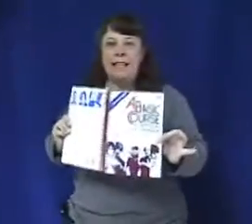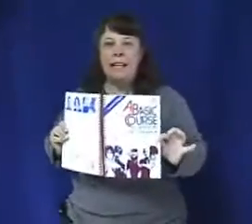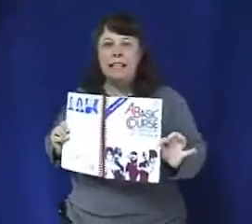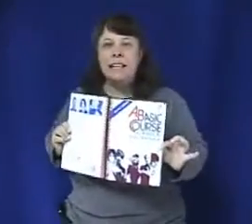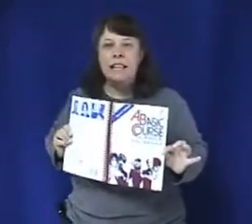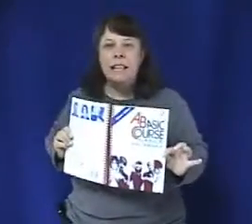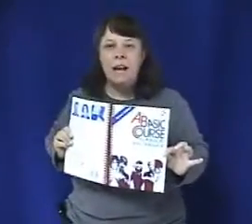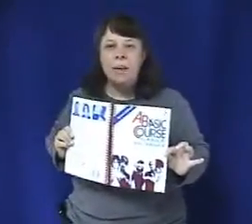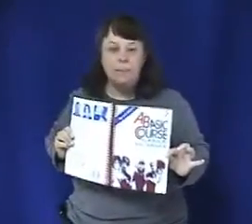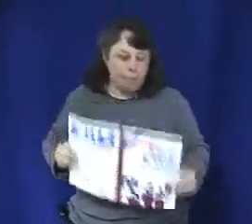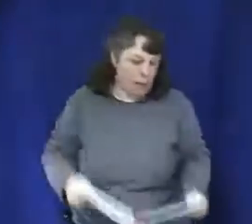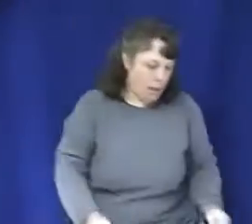Can you see it? That one?